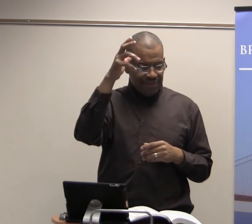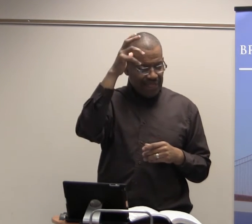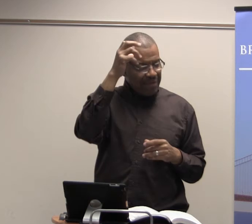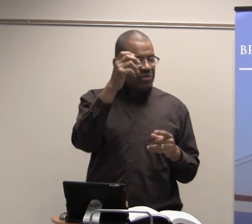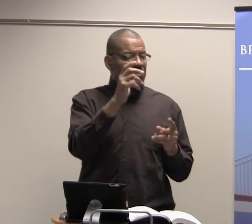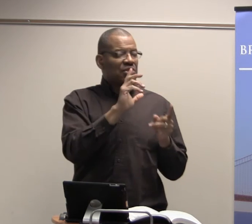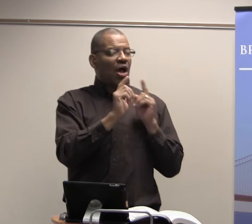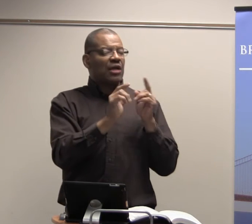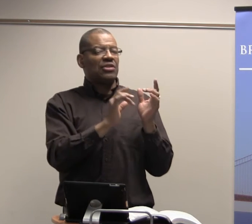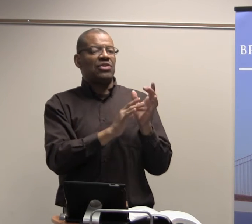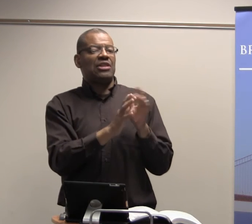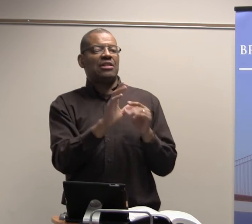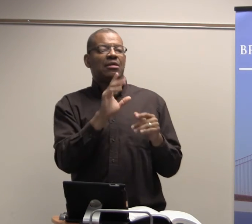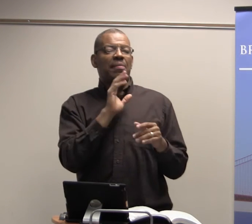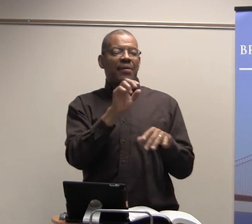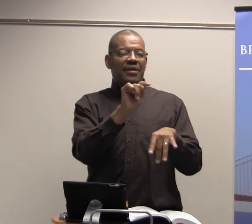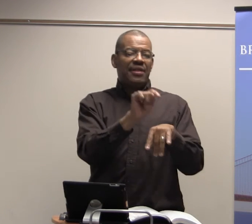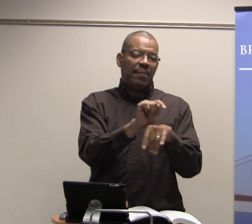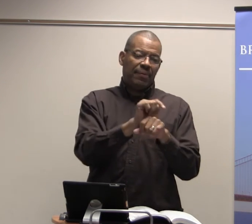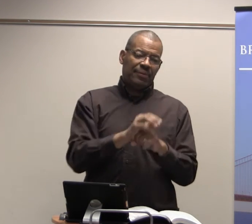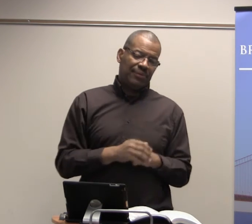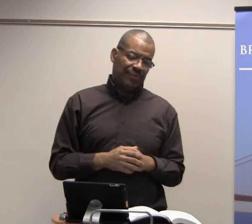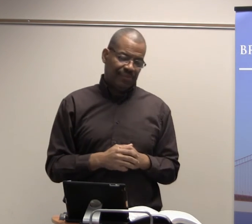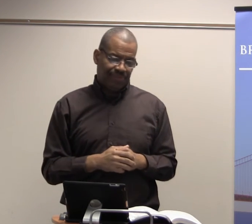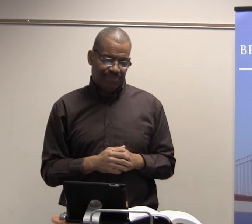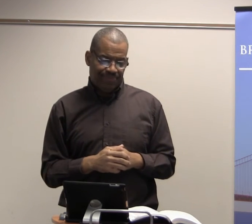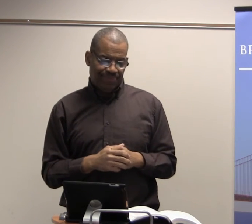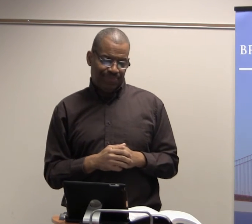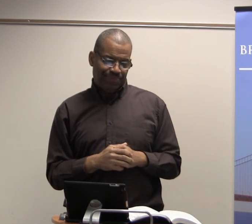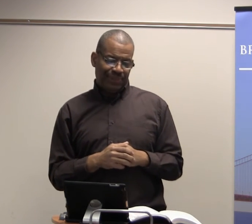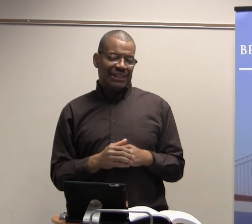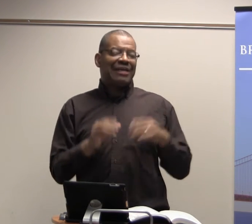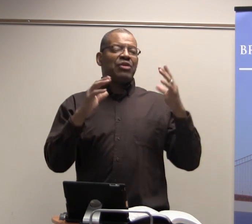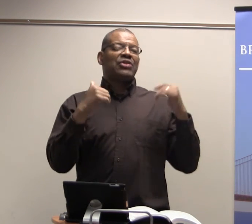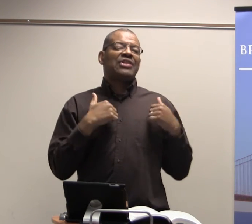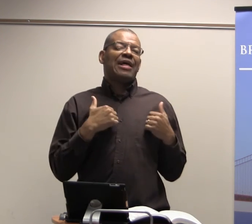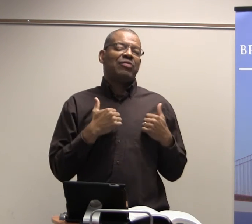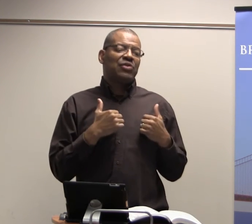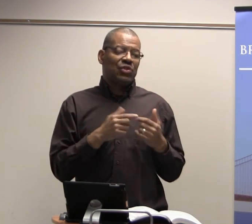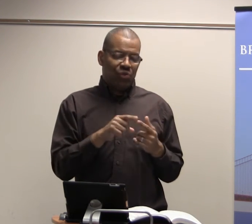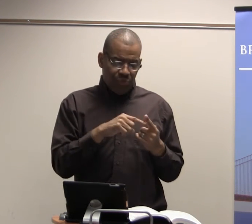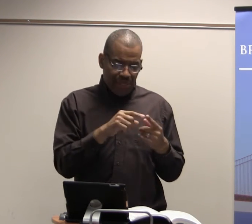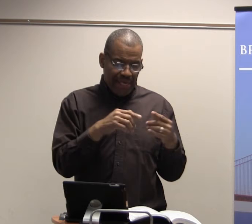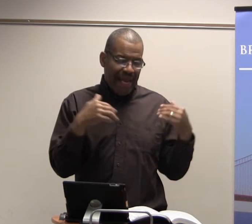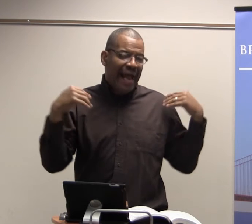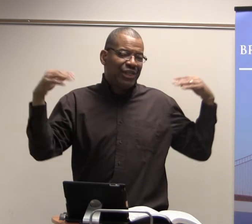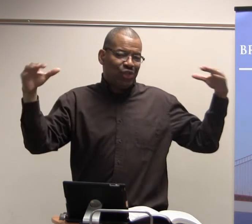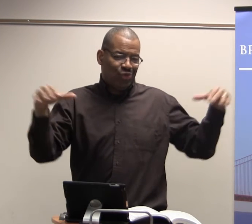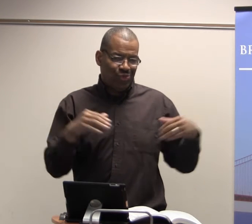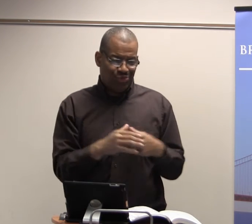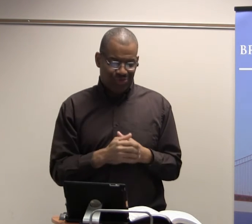The devil is talking to Jesus about the temples. Get yourself to the angels.